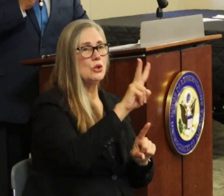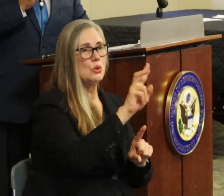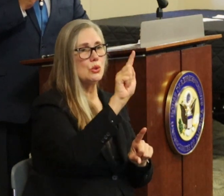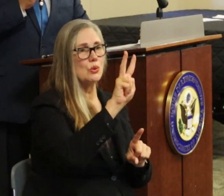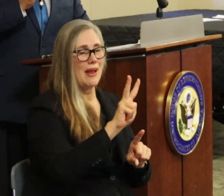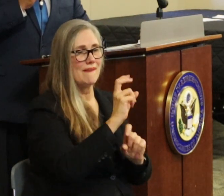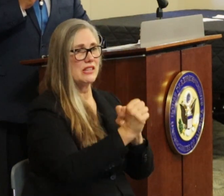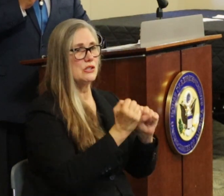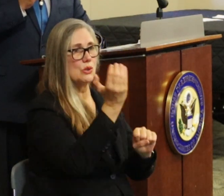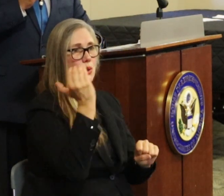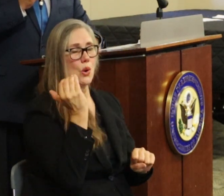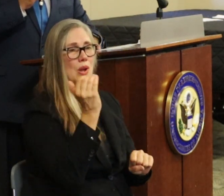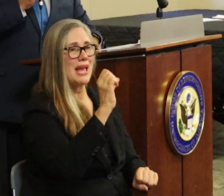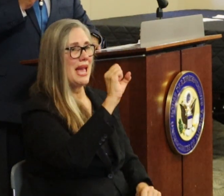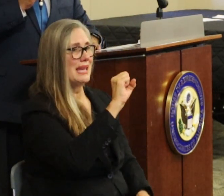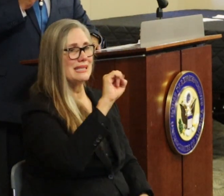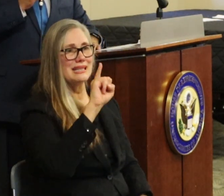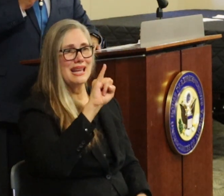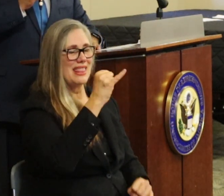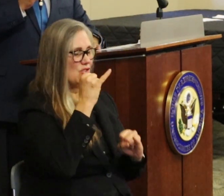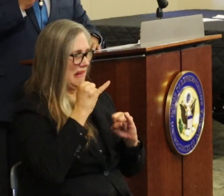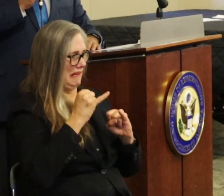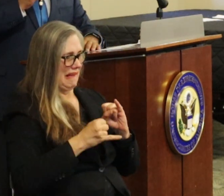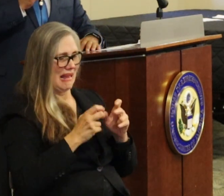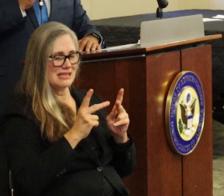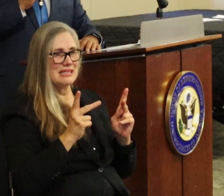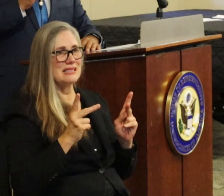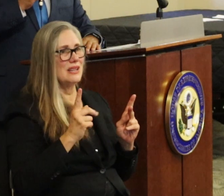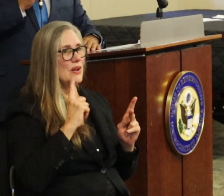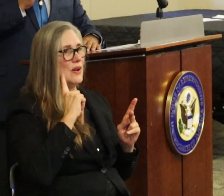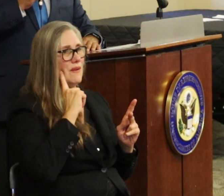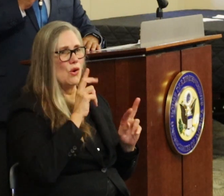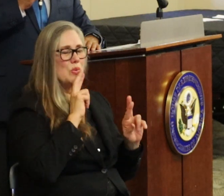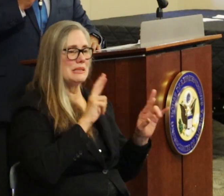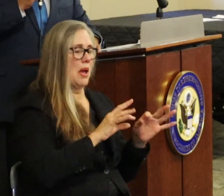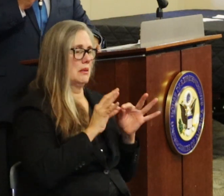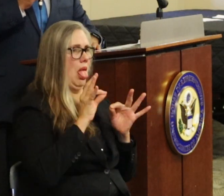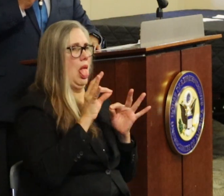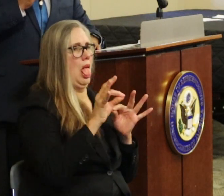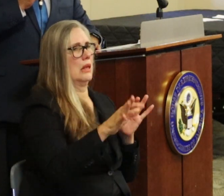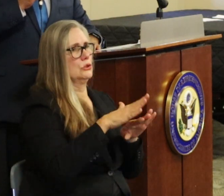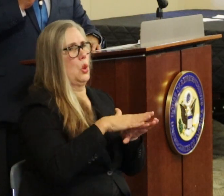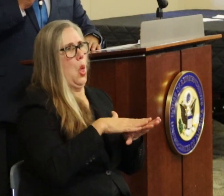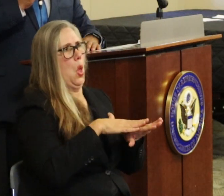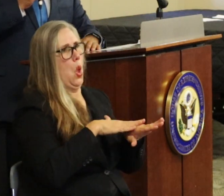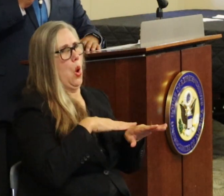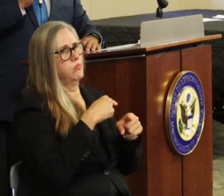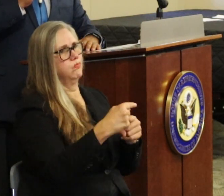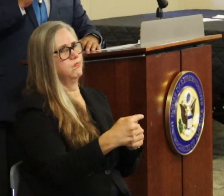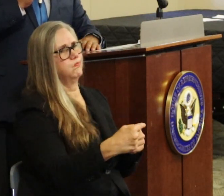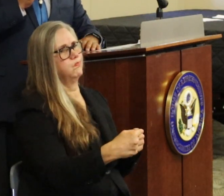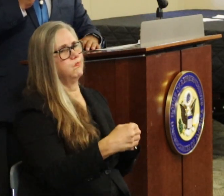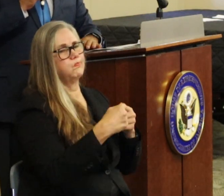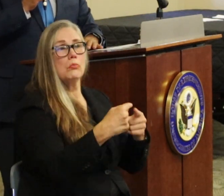office, they're in dead last place in the United States in terms of their response times and their turnaround times. And